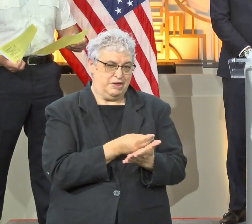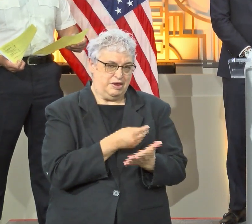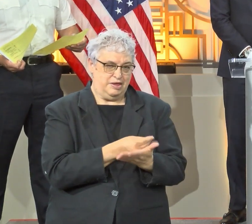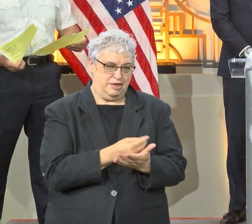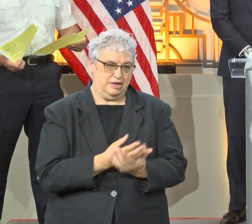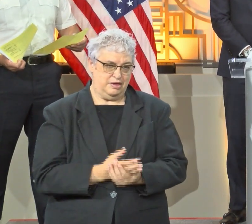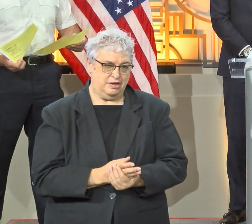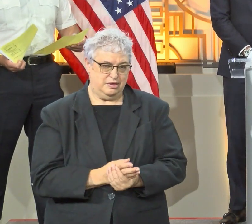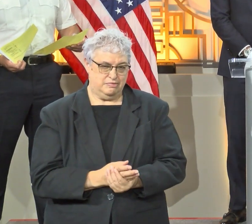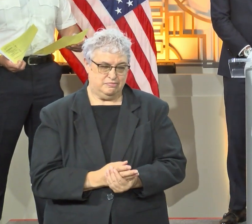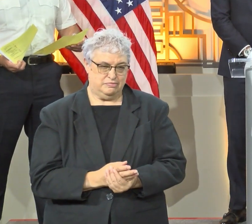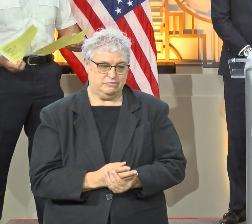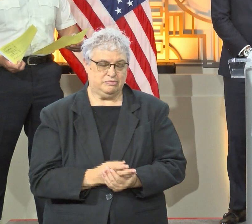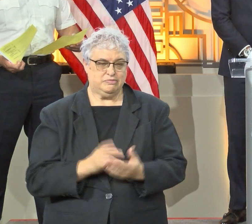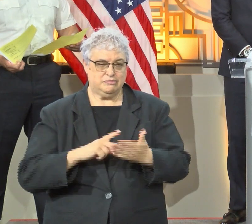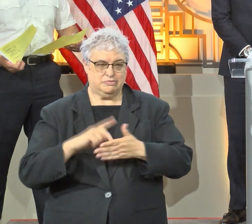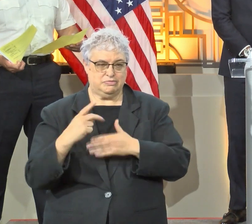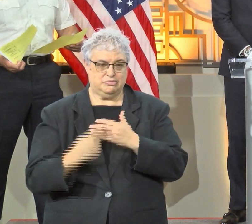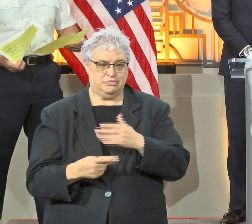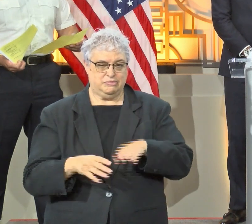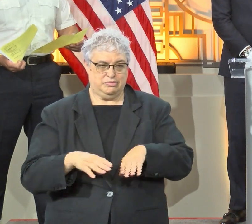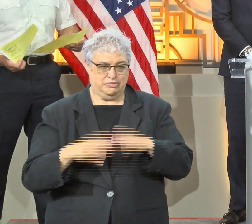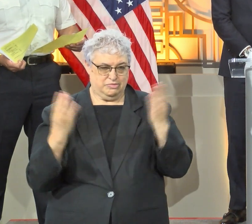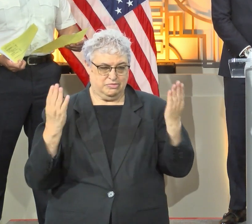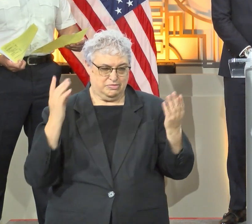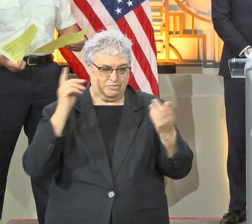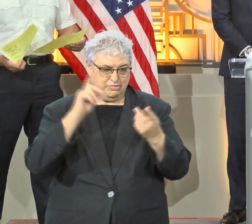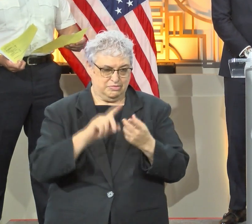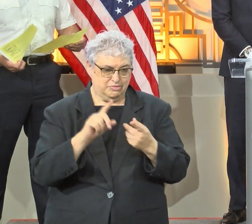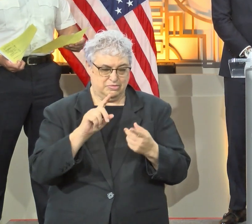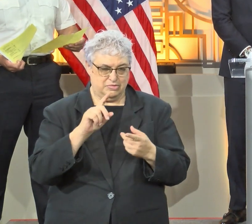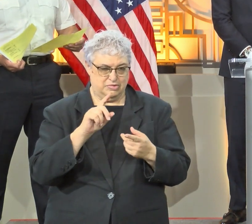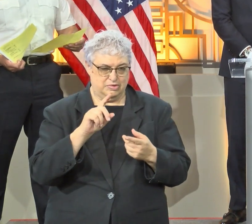other businesses. The program is open to the